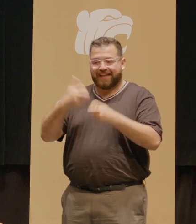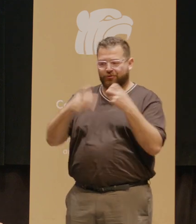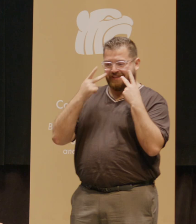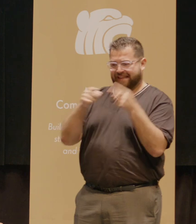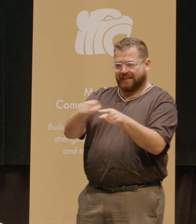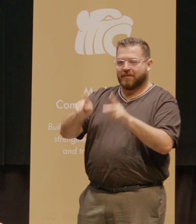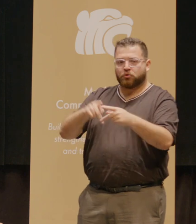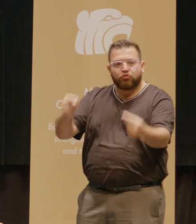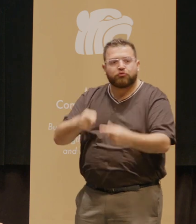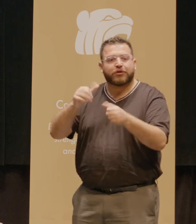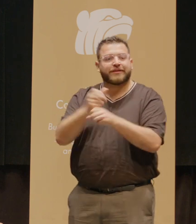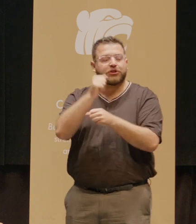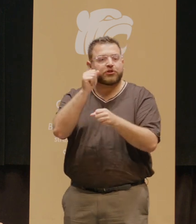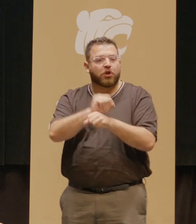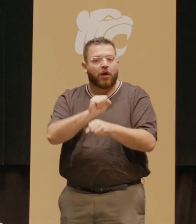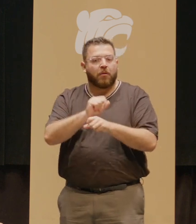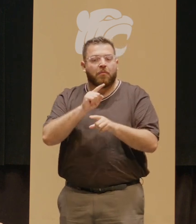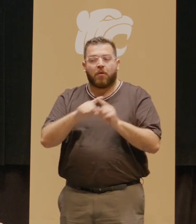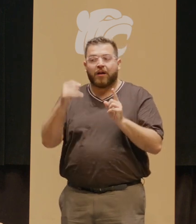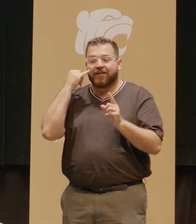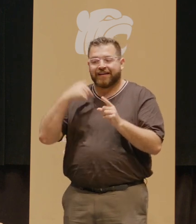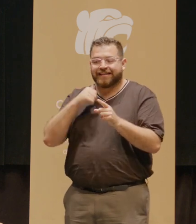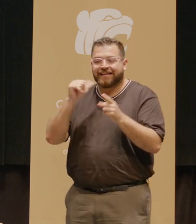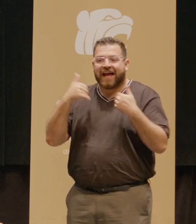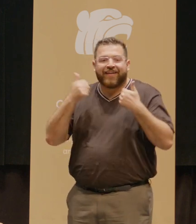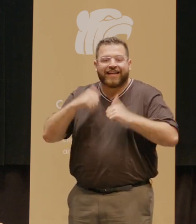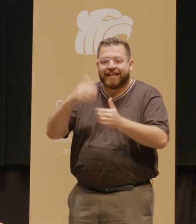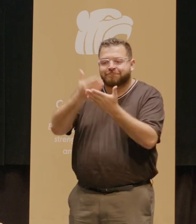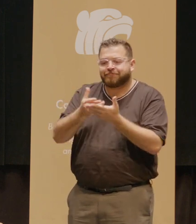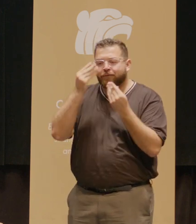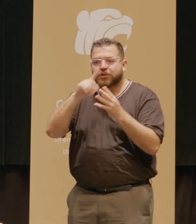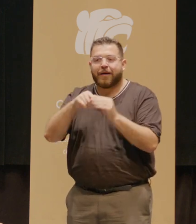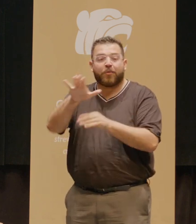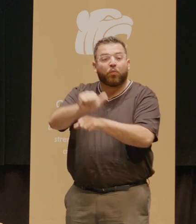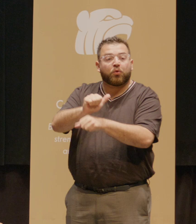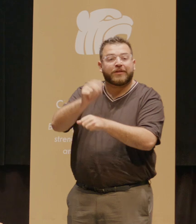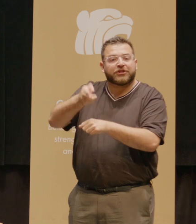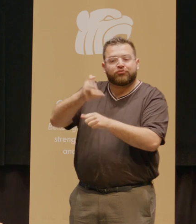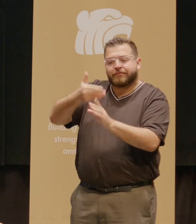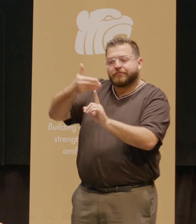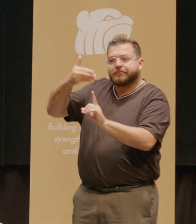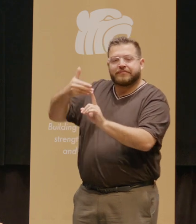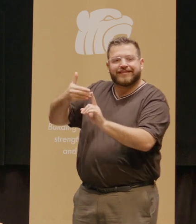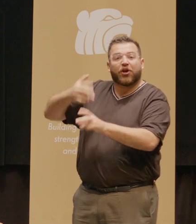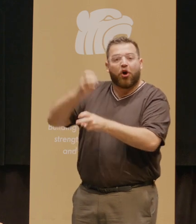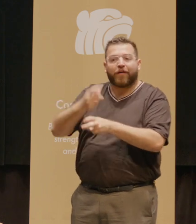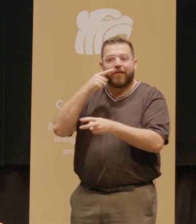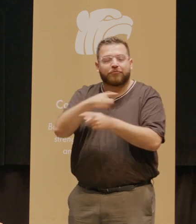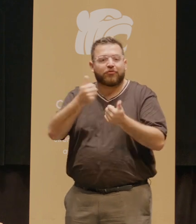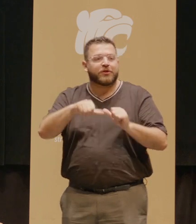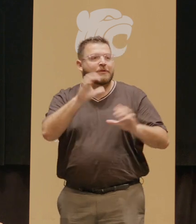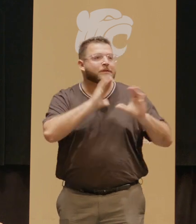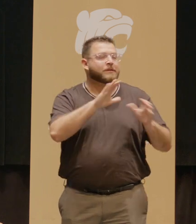jobs. If I didn't have any documentation of their work history, how hard that was for us to actually get people employed. And so I think from that